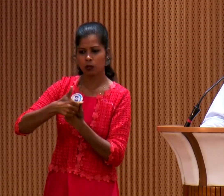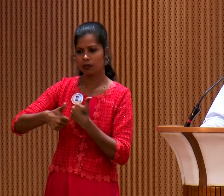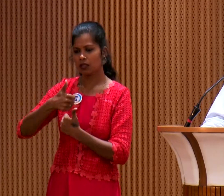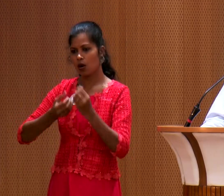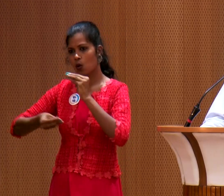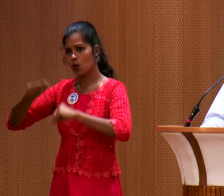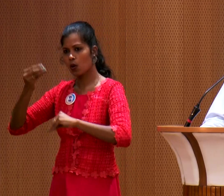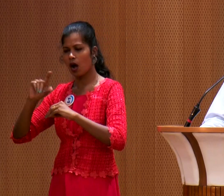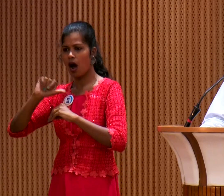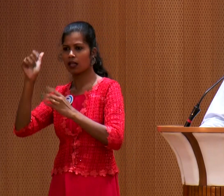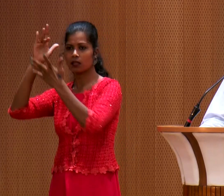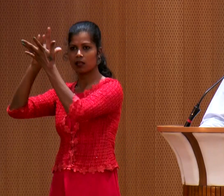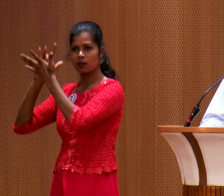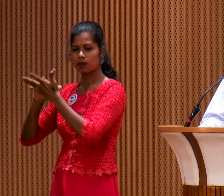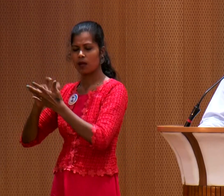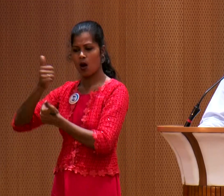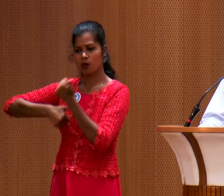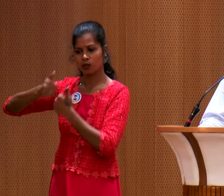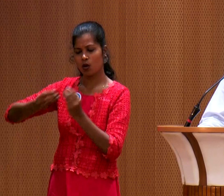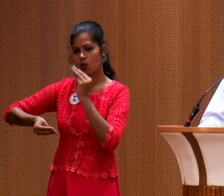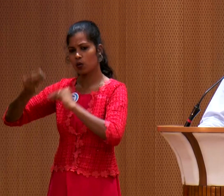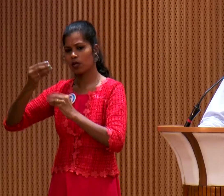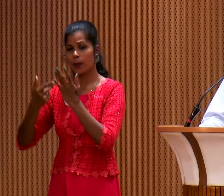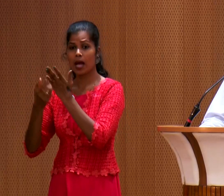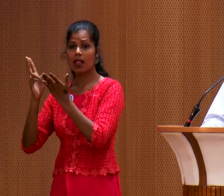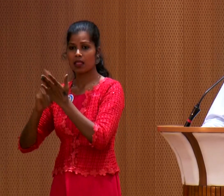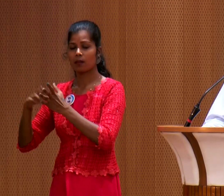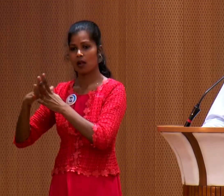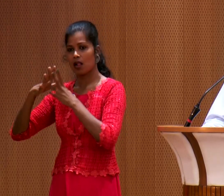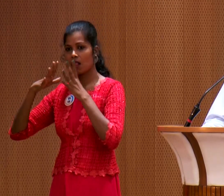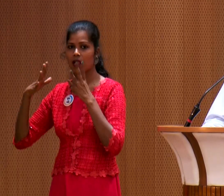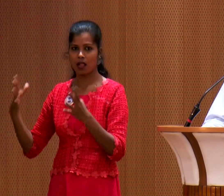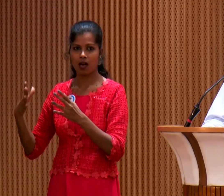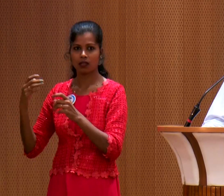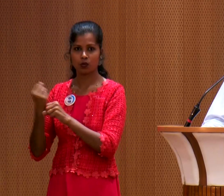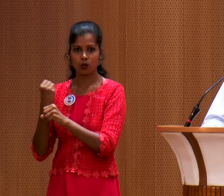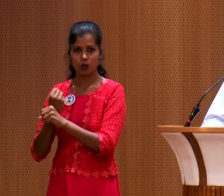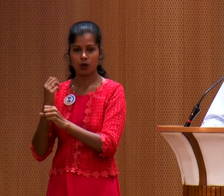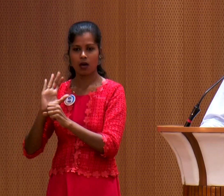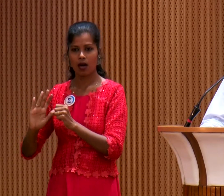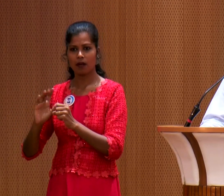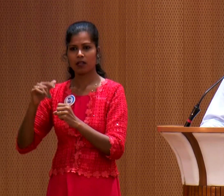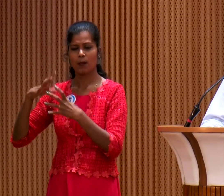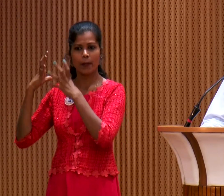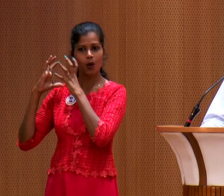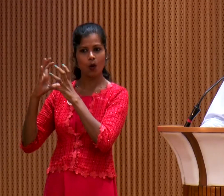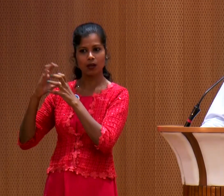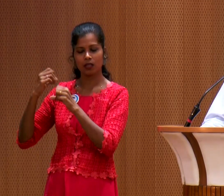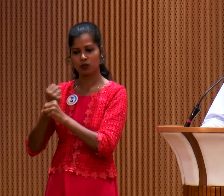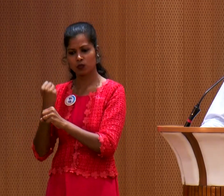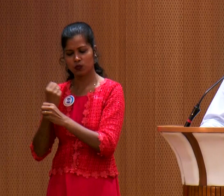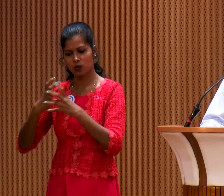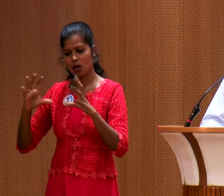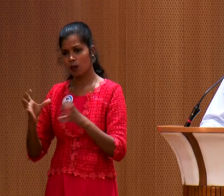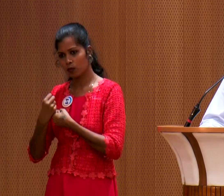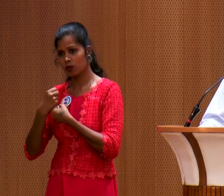from other states. Tamil Nadu is a large producer of coconuts,